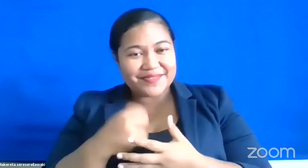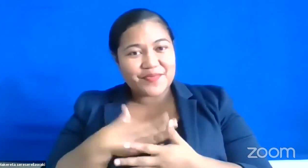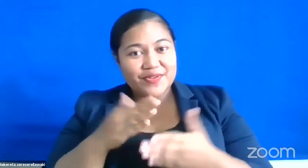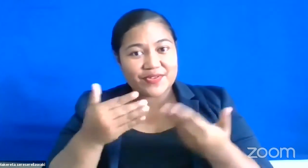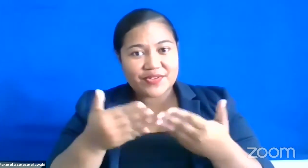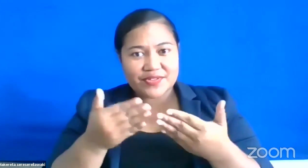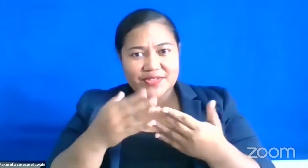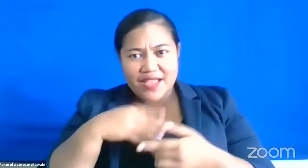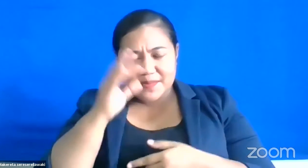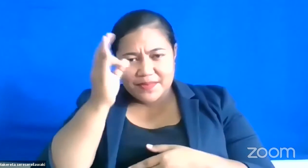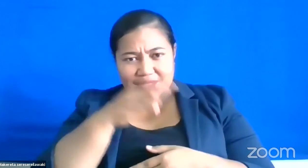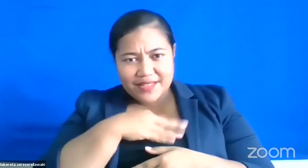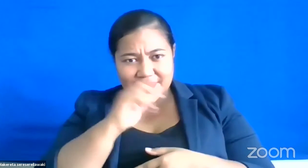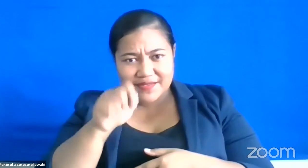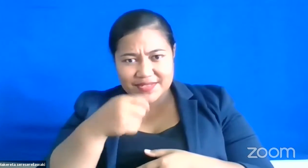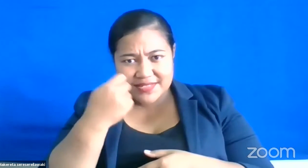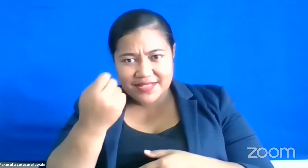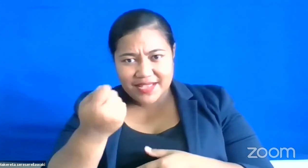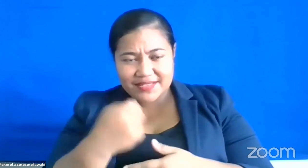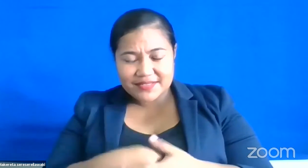next up is